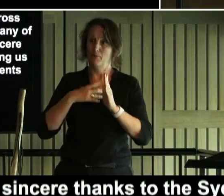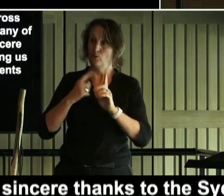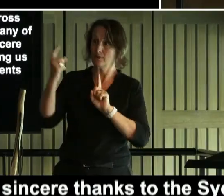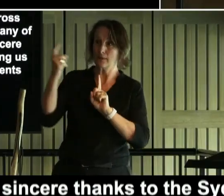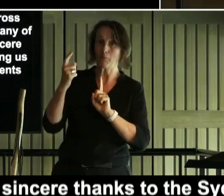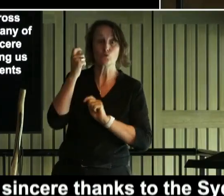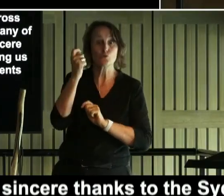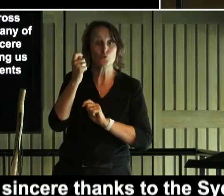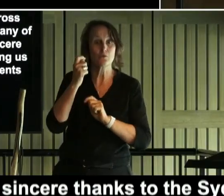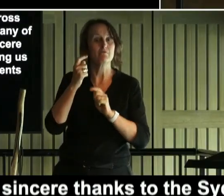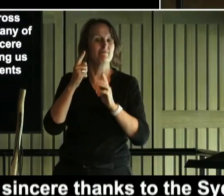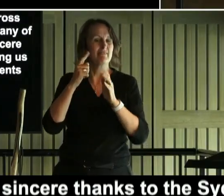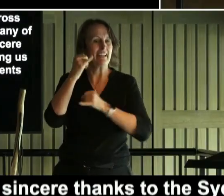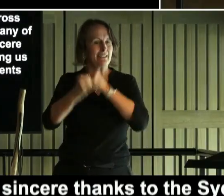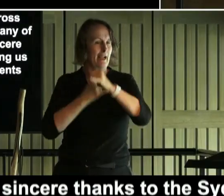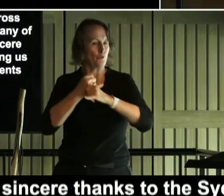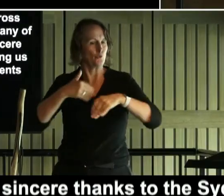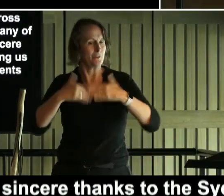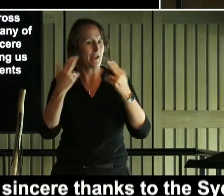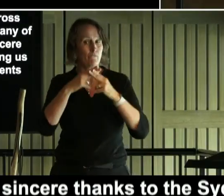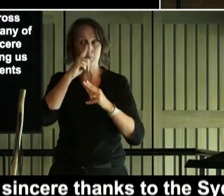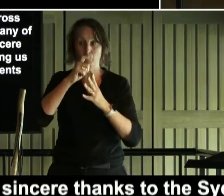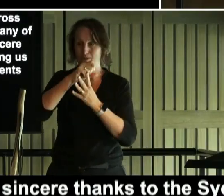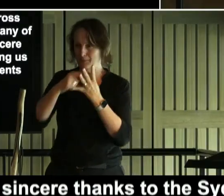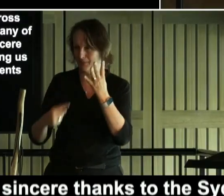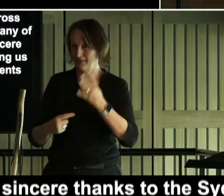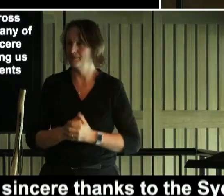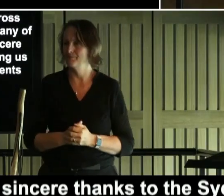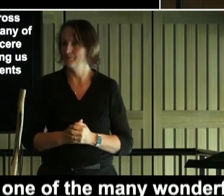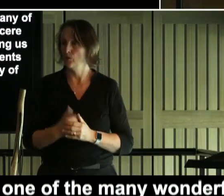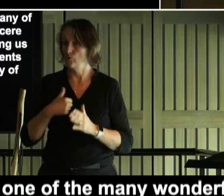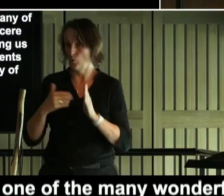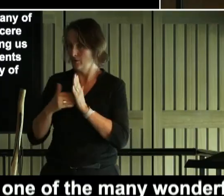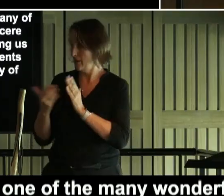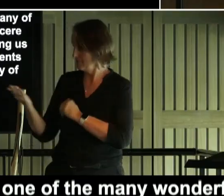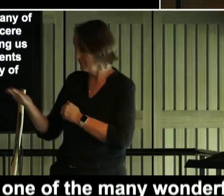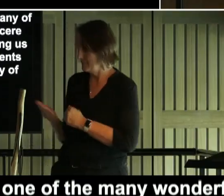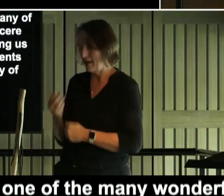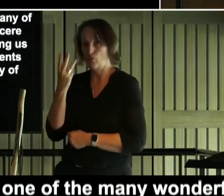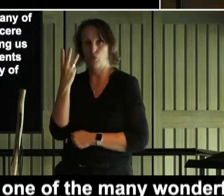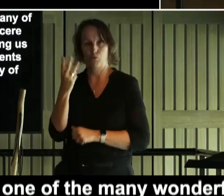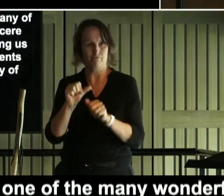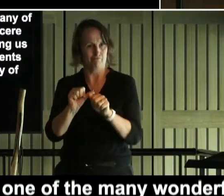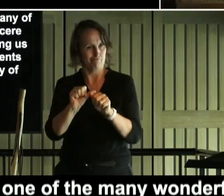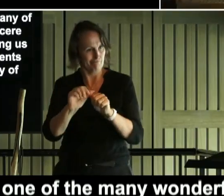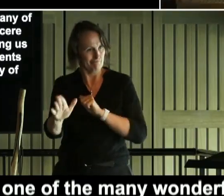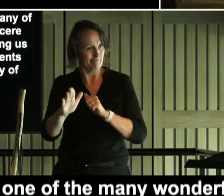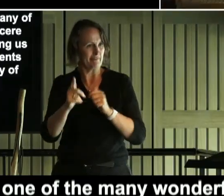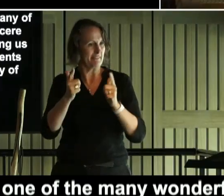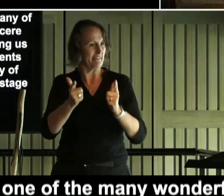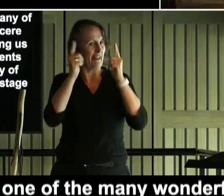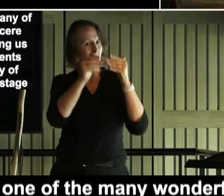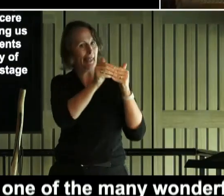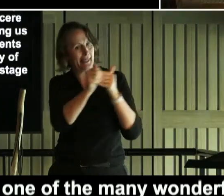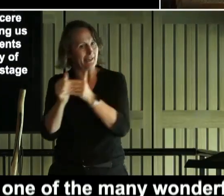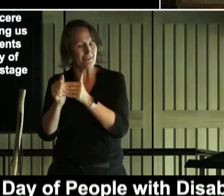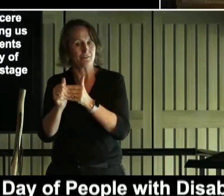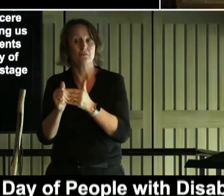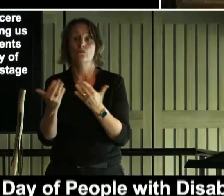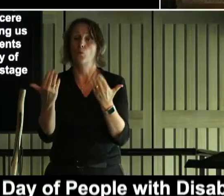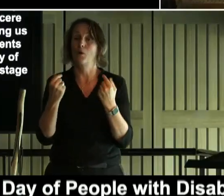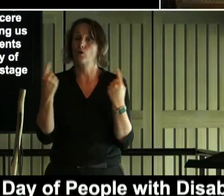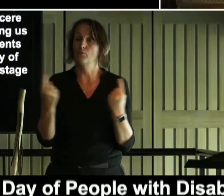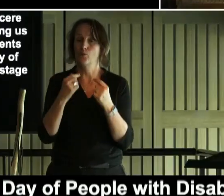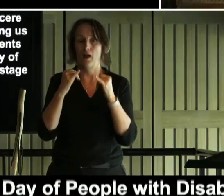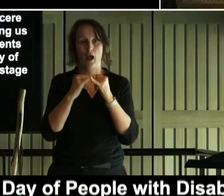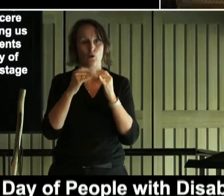International Day of People with Disability. Today, I'm joined on stage by three exceptional leaders. Please